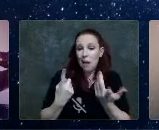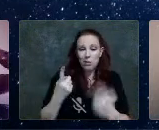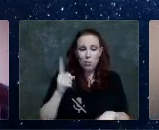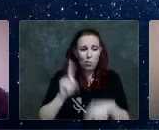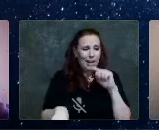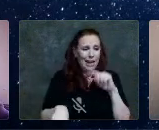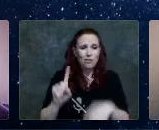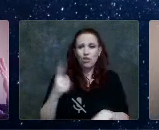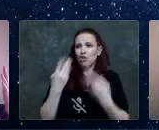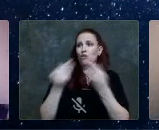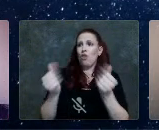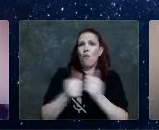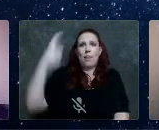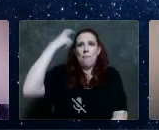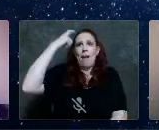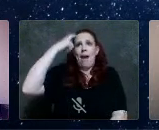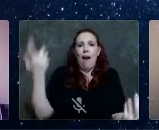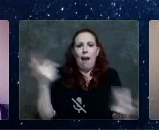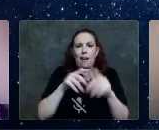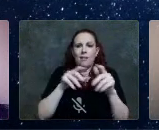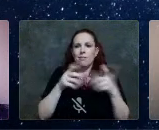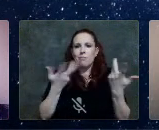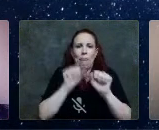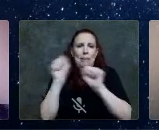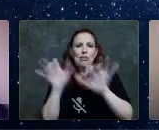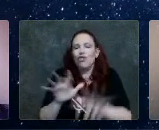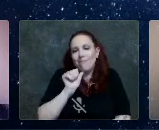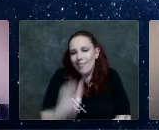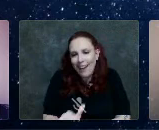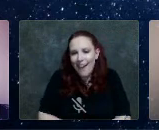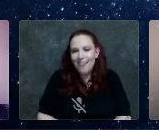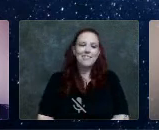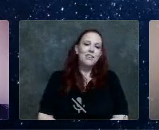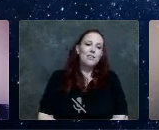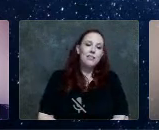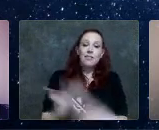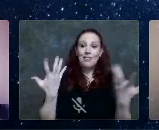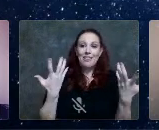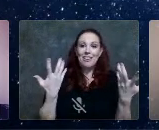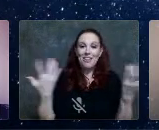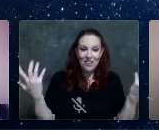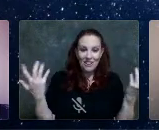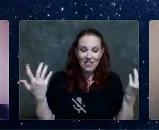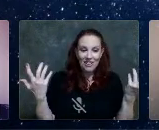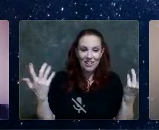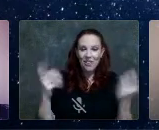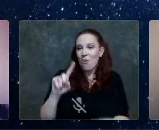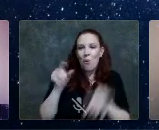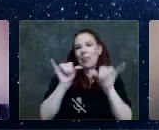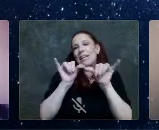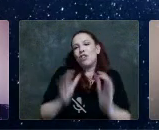problems with our minds like we're a magician, like magicians or something. We're only